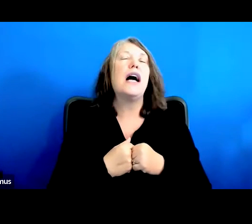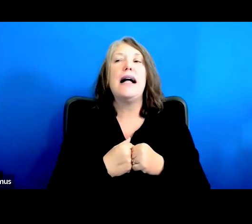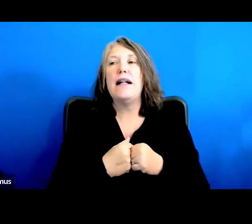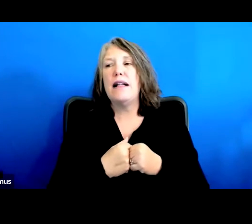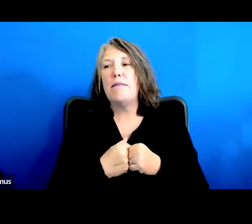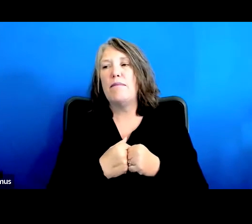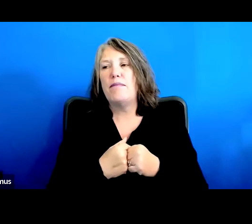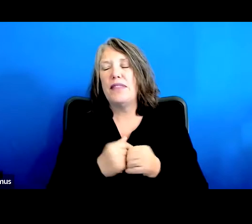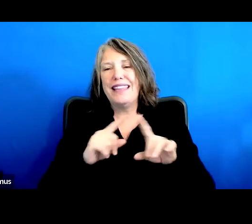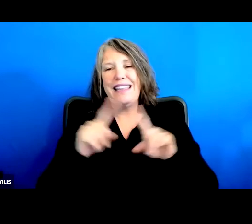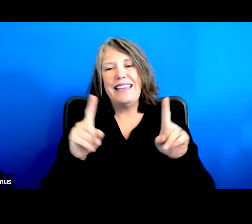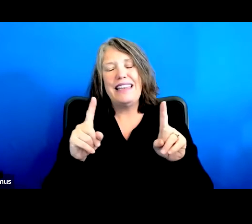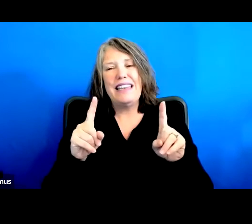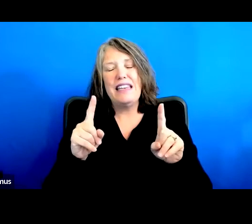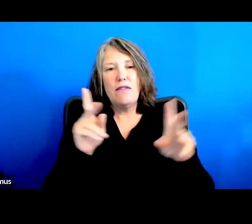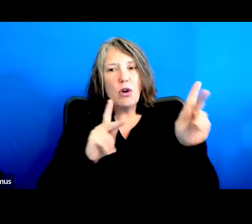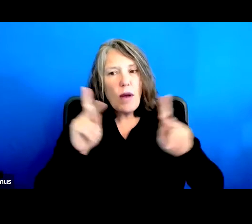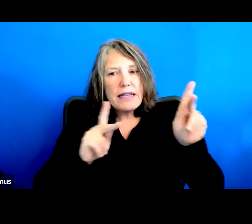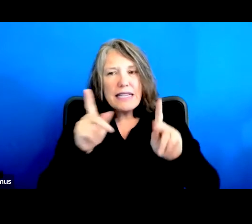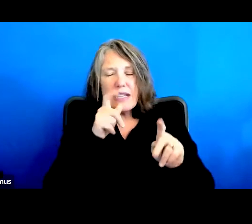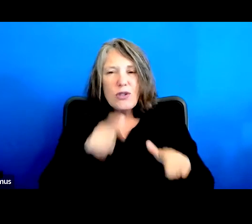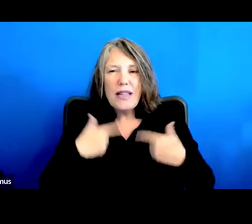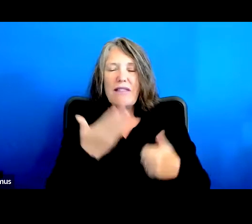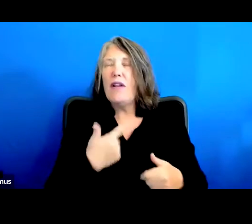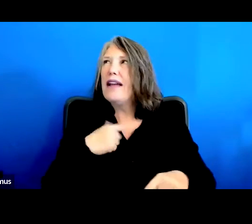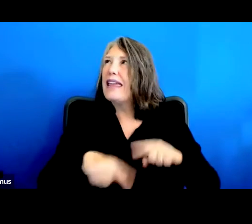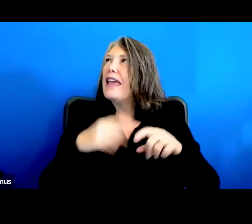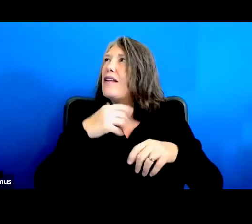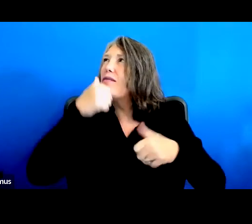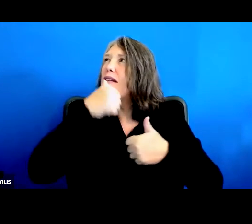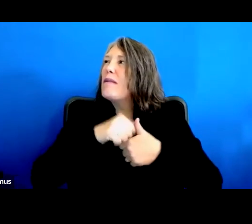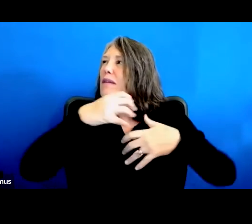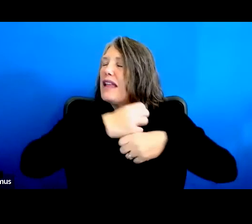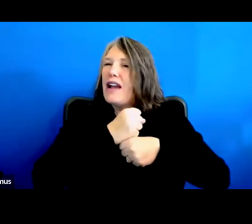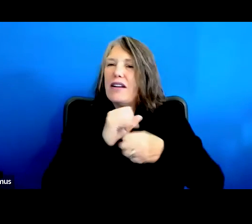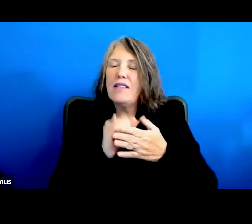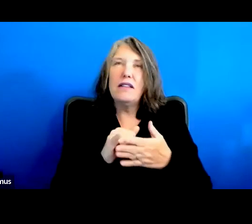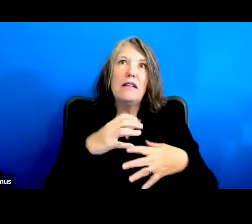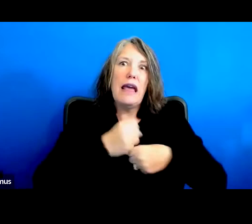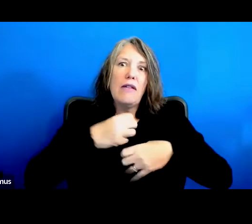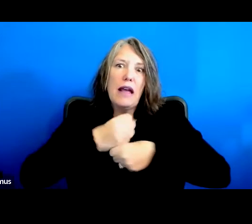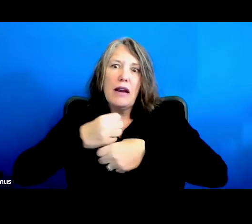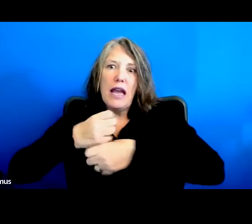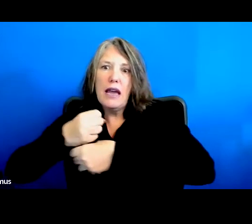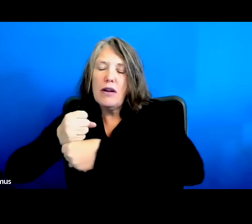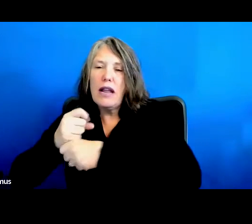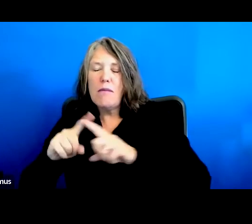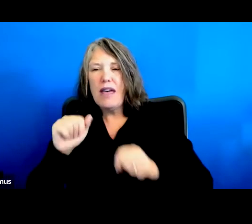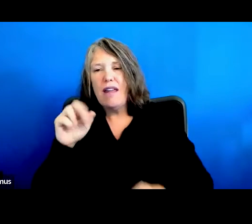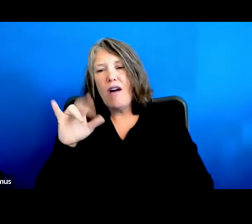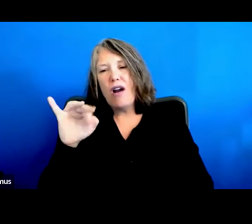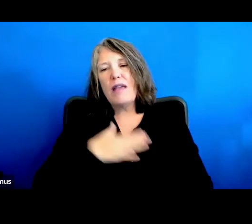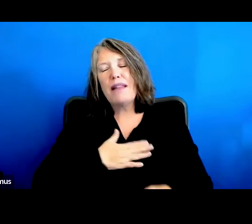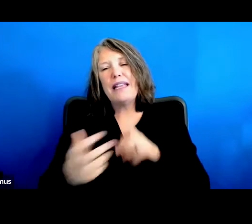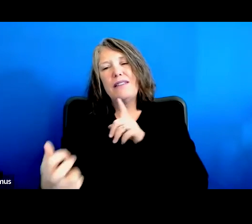on different residents. I can't remember the acronym. Of course, this is a world of acronyms. But Ari, please reach out to me